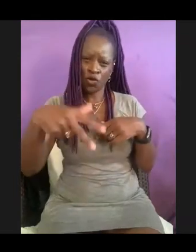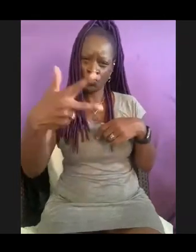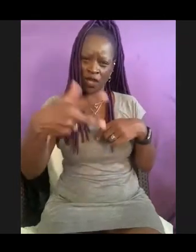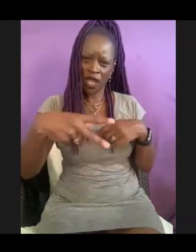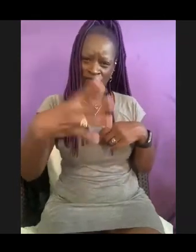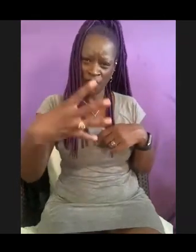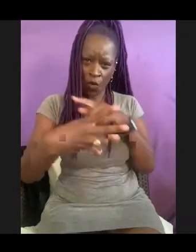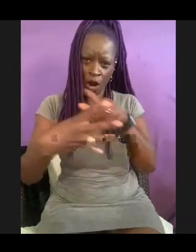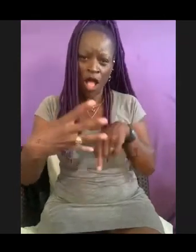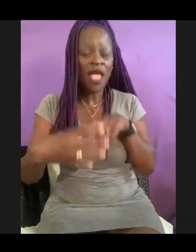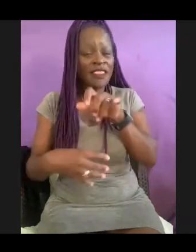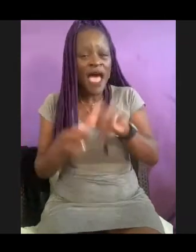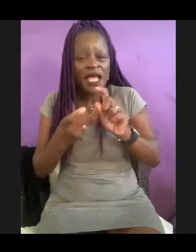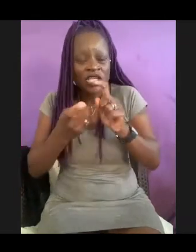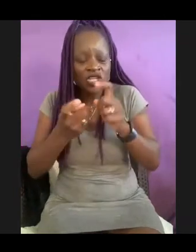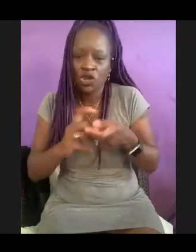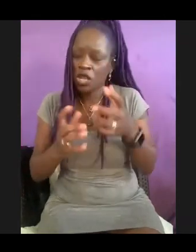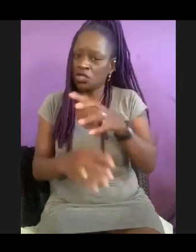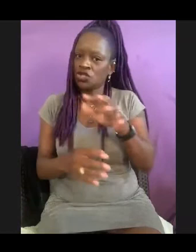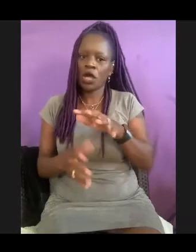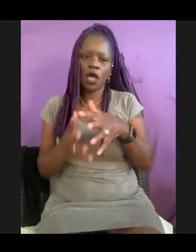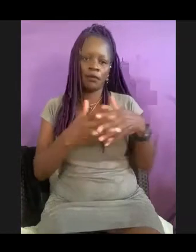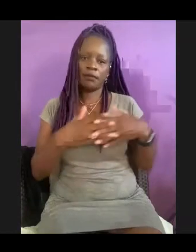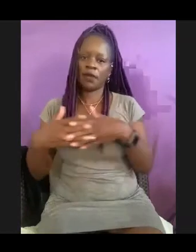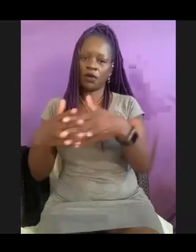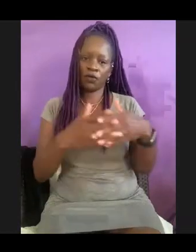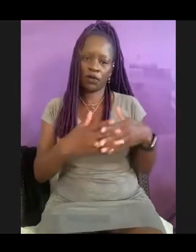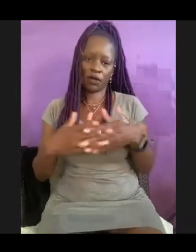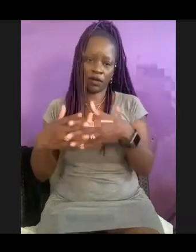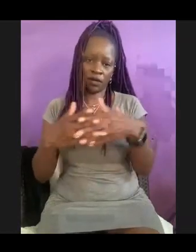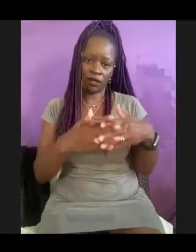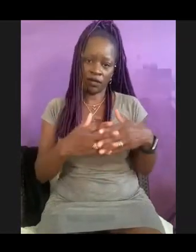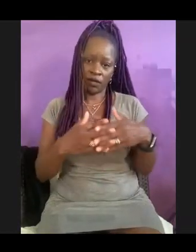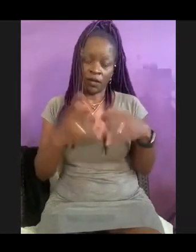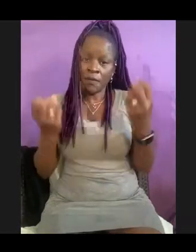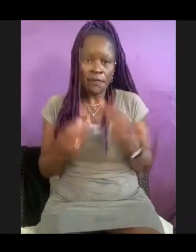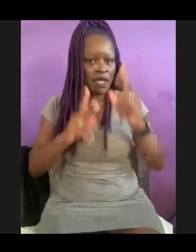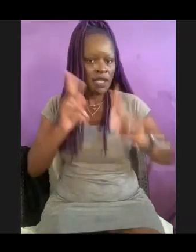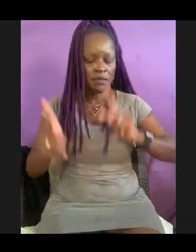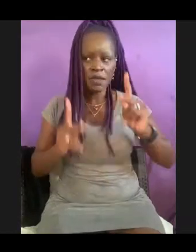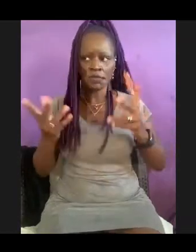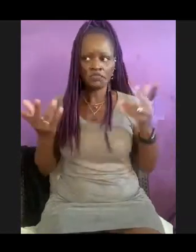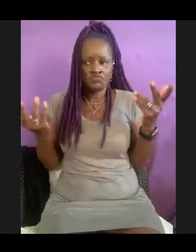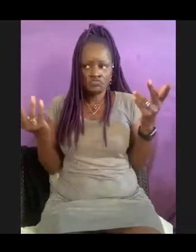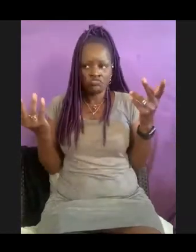the footprint of America. For many who never knew or have